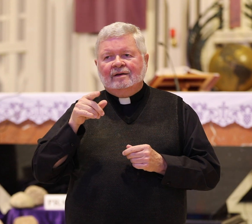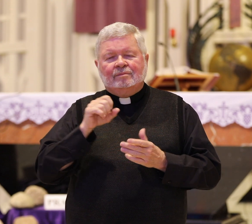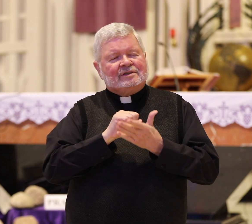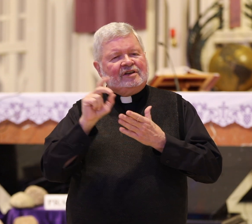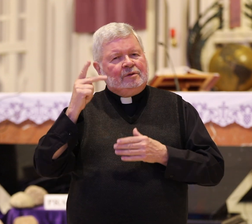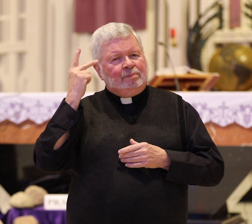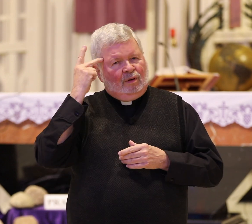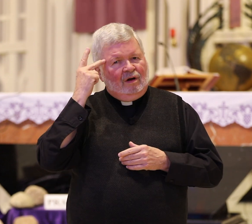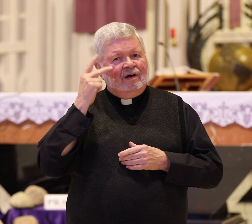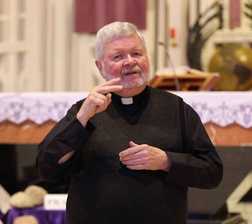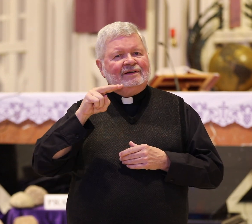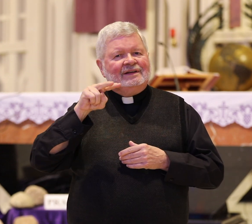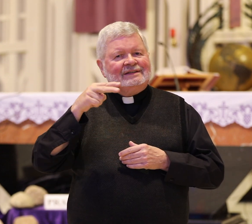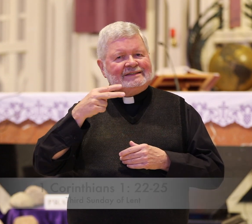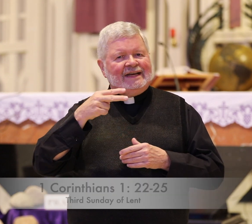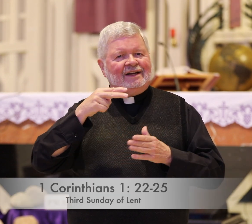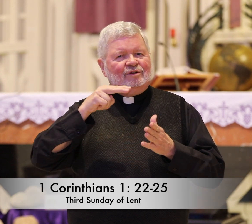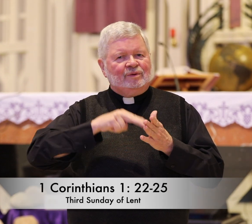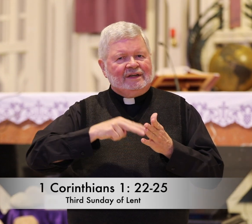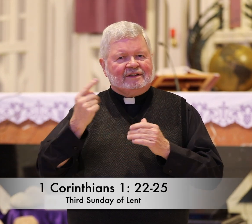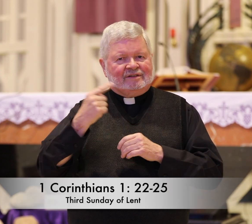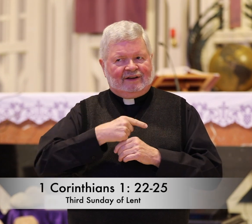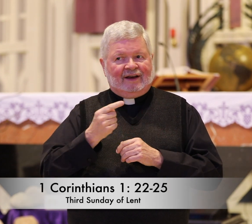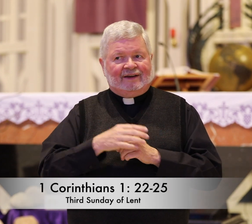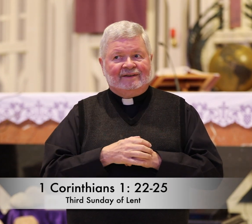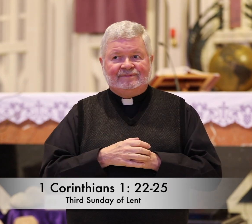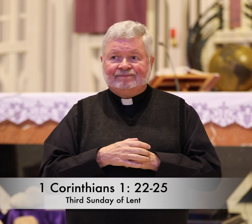But St. Paul, in the second reading today,